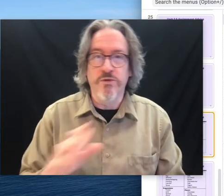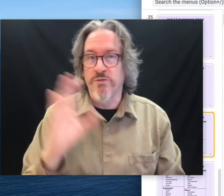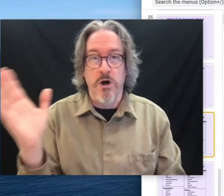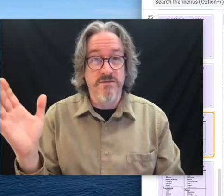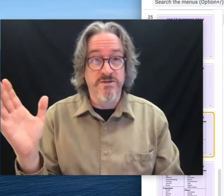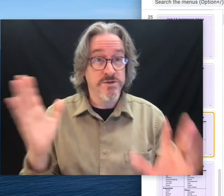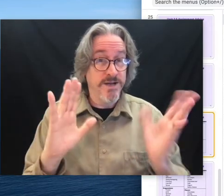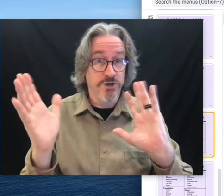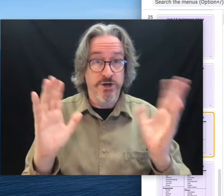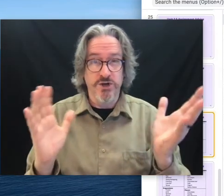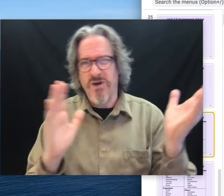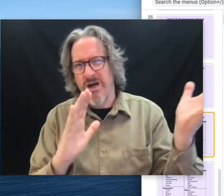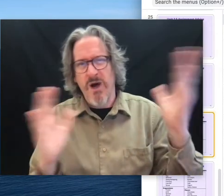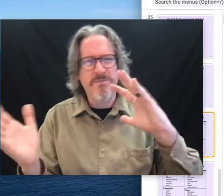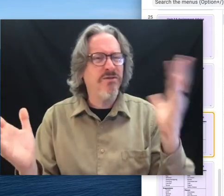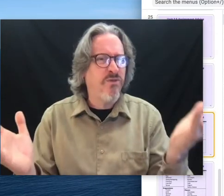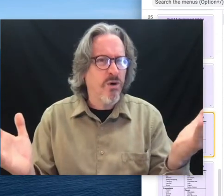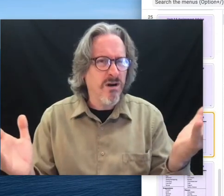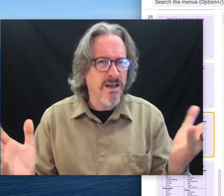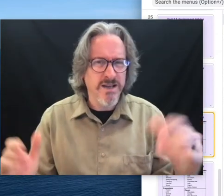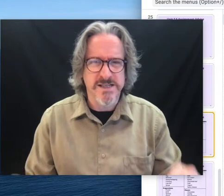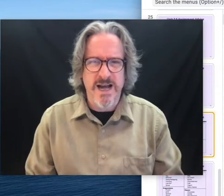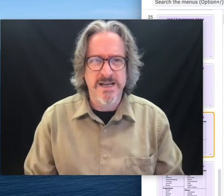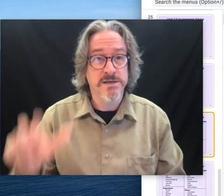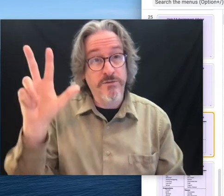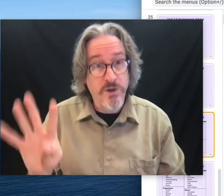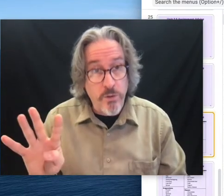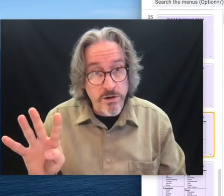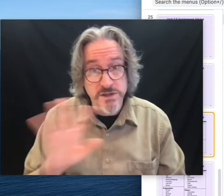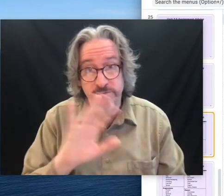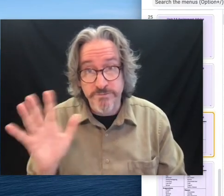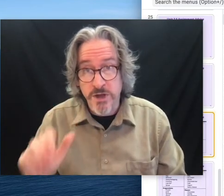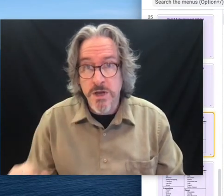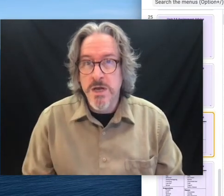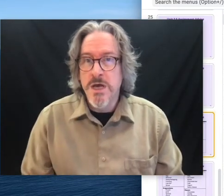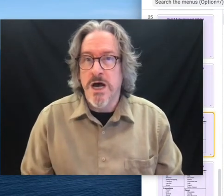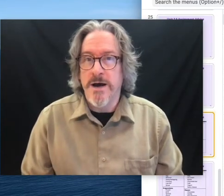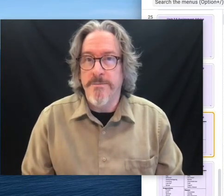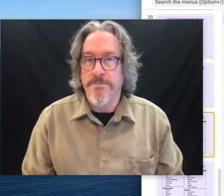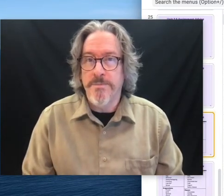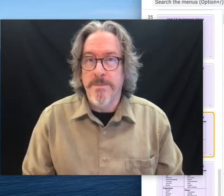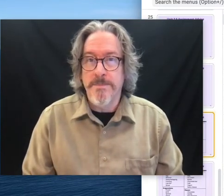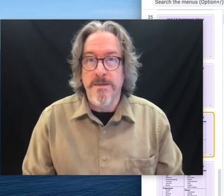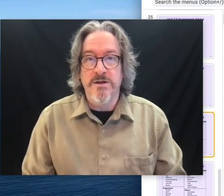Go through all of those. Make sure you can do up to 4, I think is the highest, 3/4.